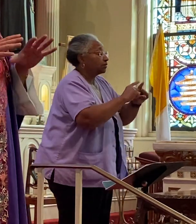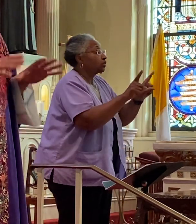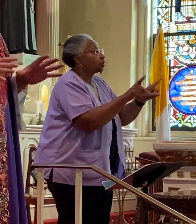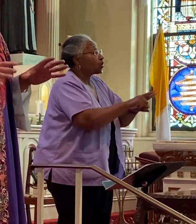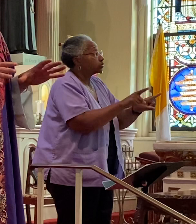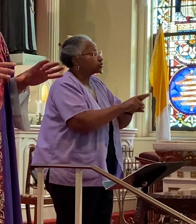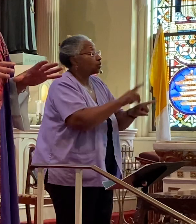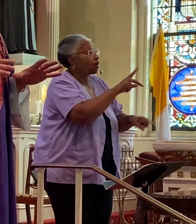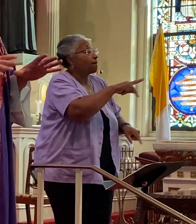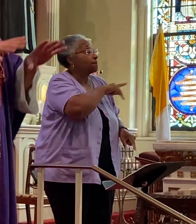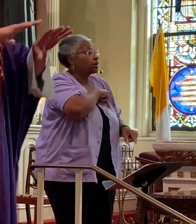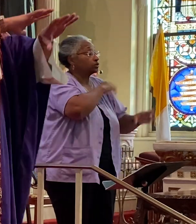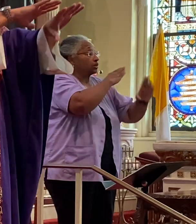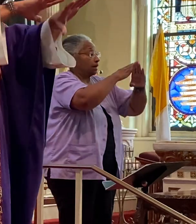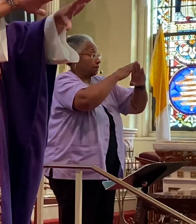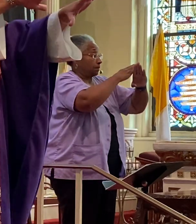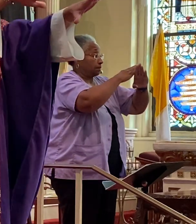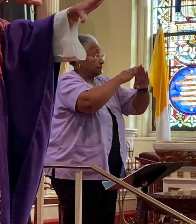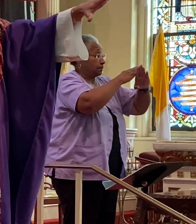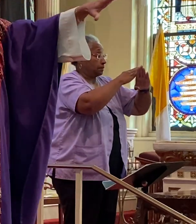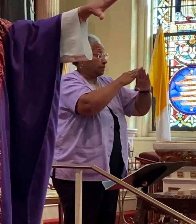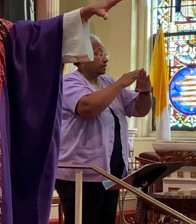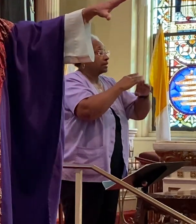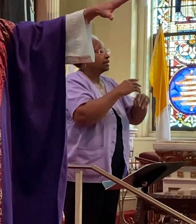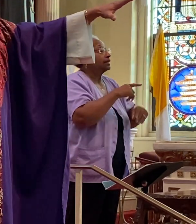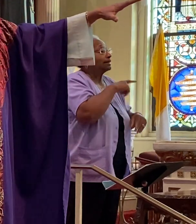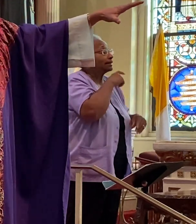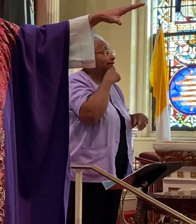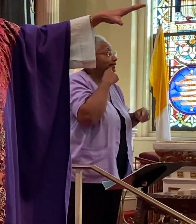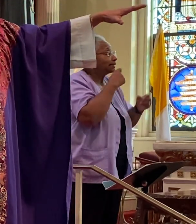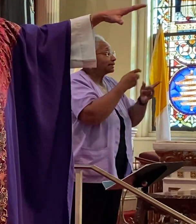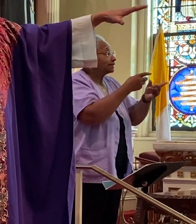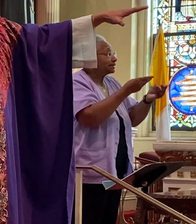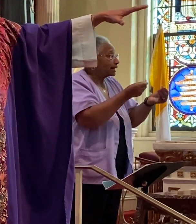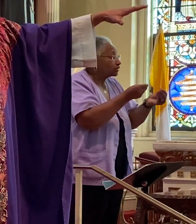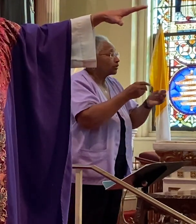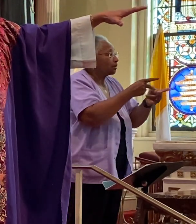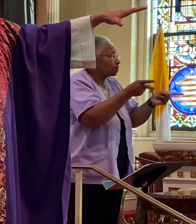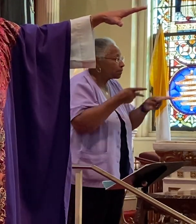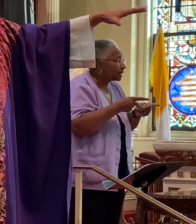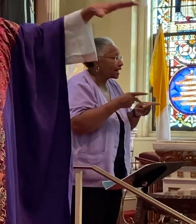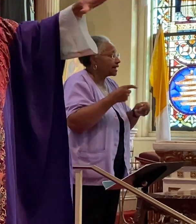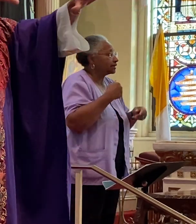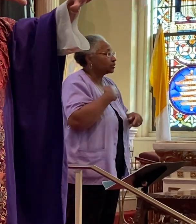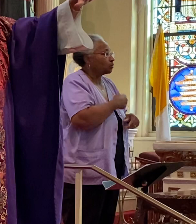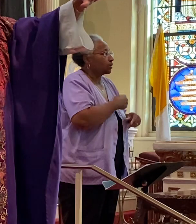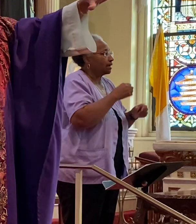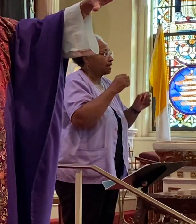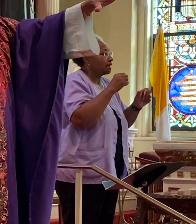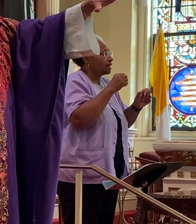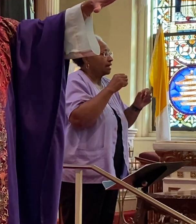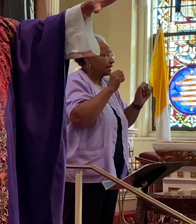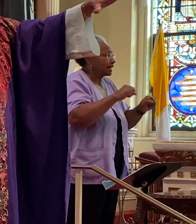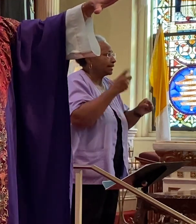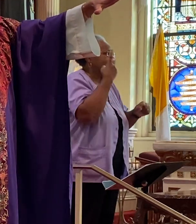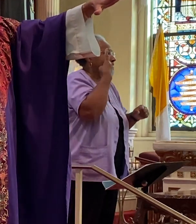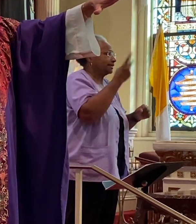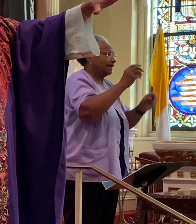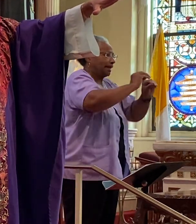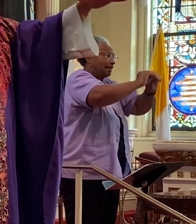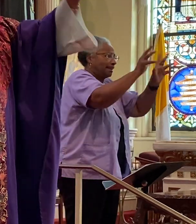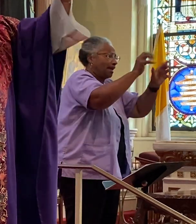obstacles. And the desert is a place that we have great vision. We can see. We can see all the way to the